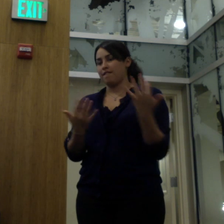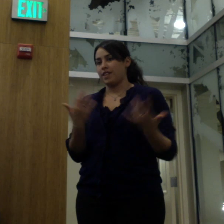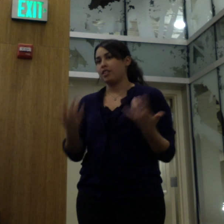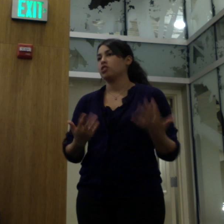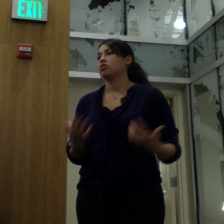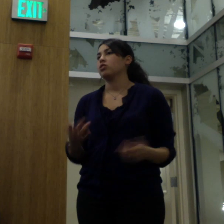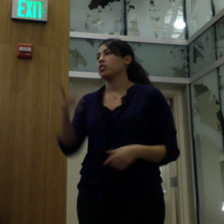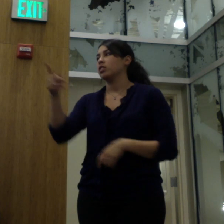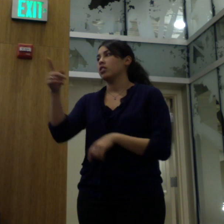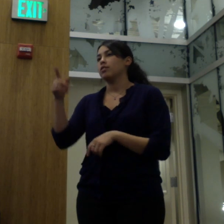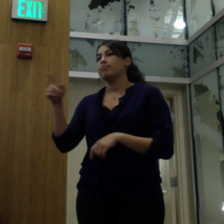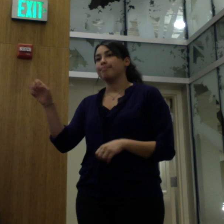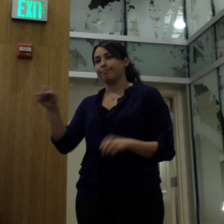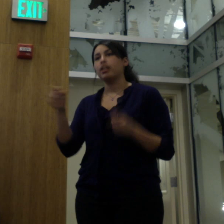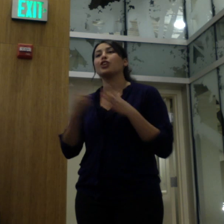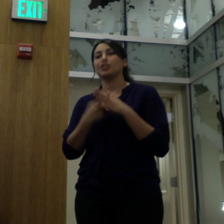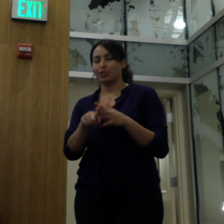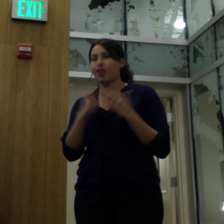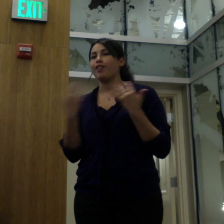I would just have to start a fire.